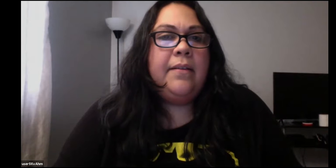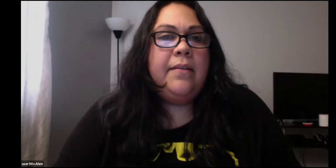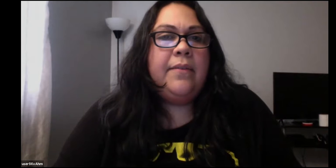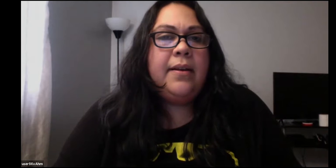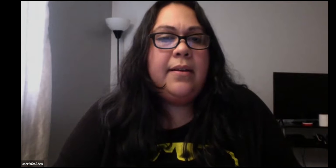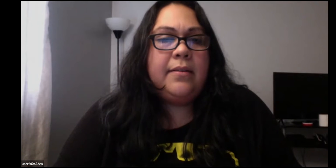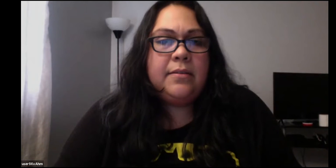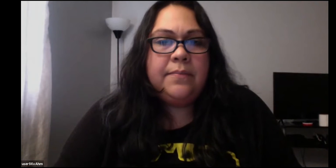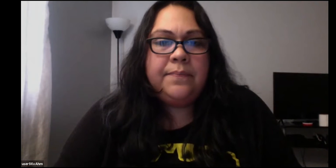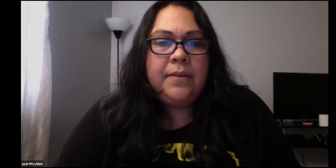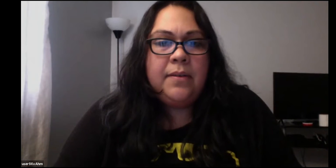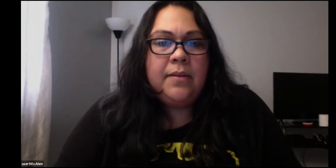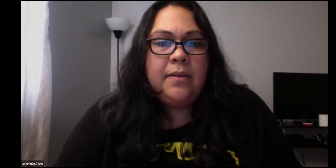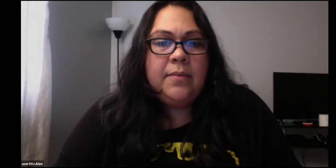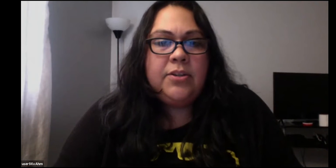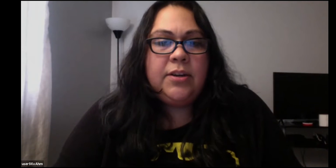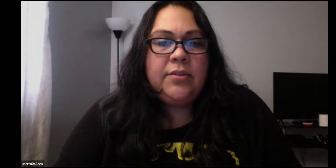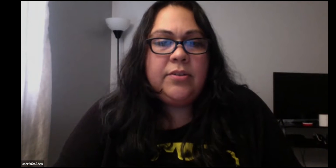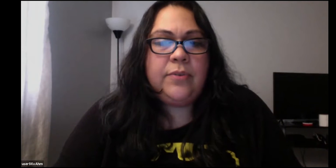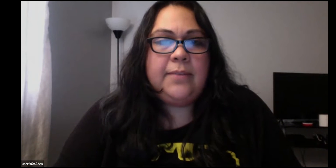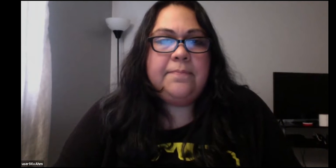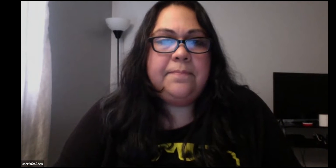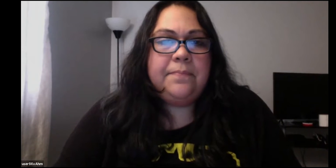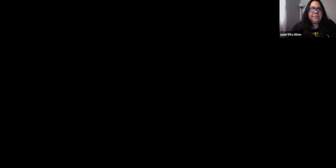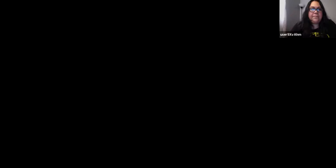All right, I'm gonna share the screen.